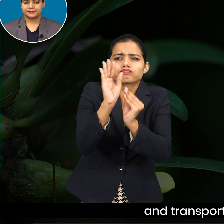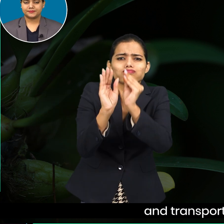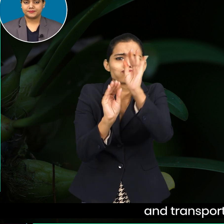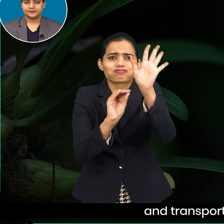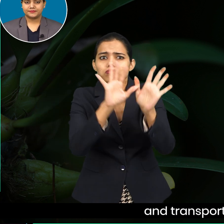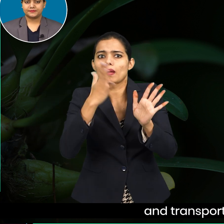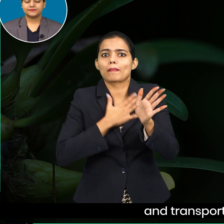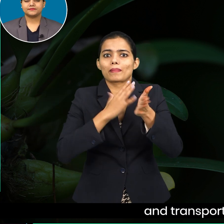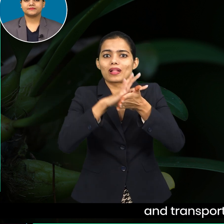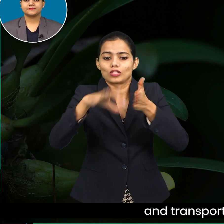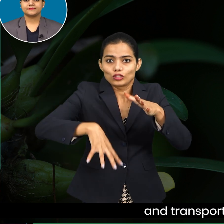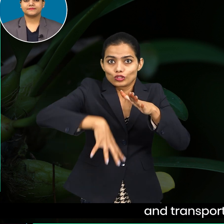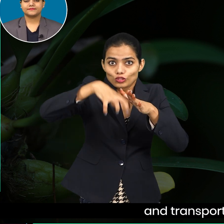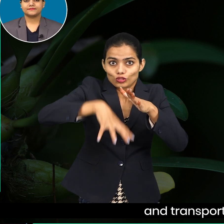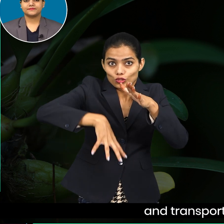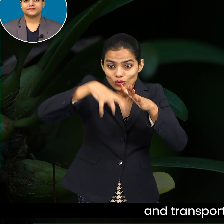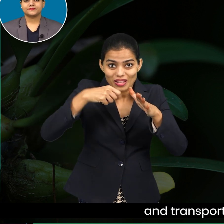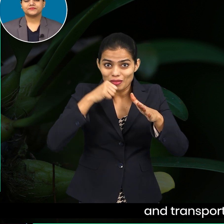leaves.